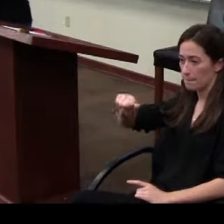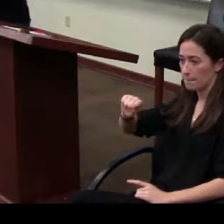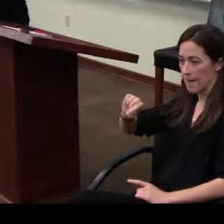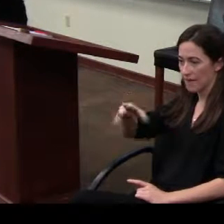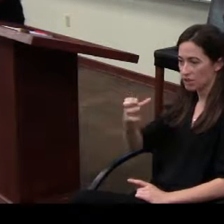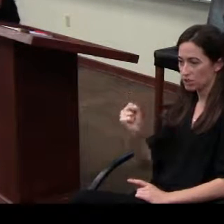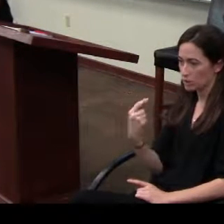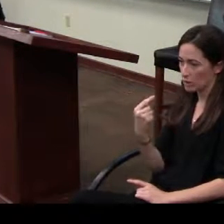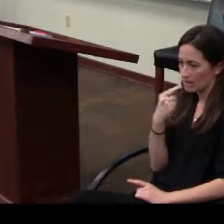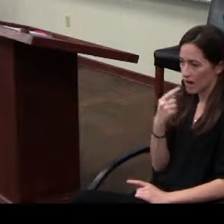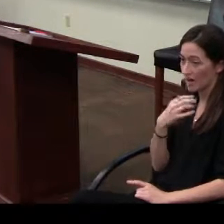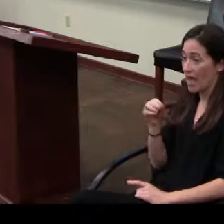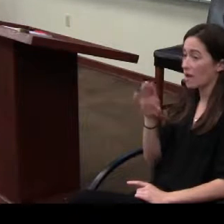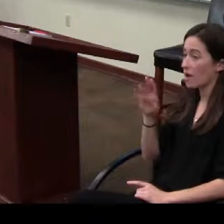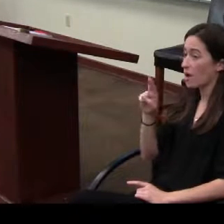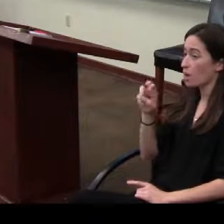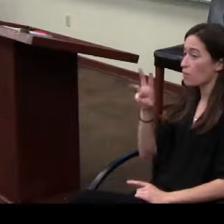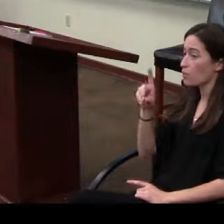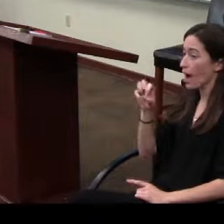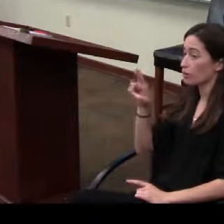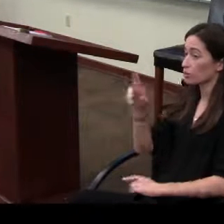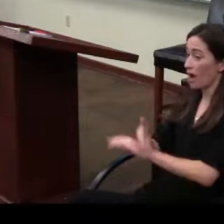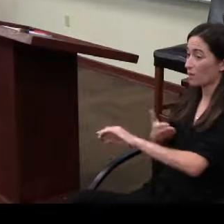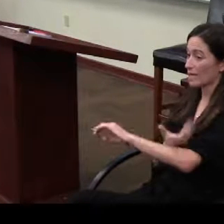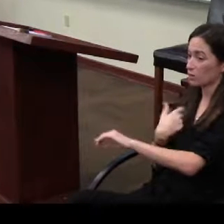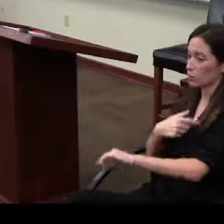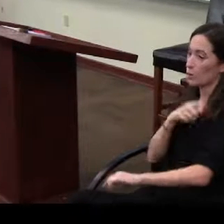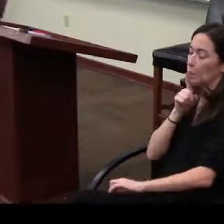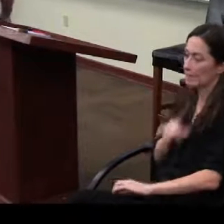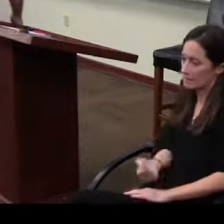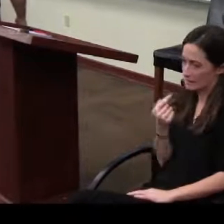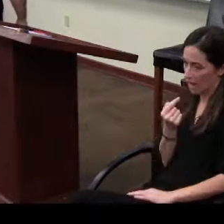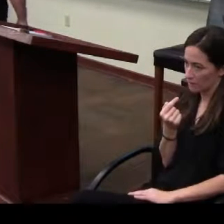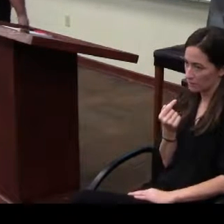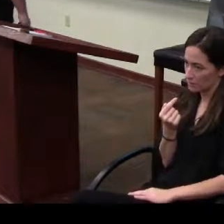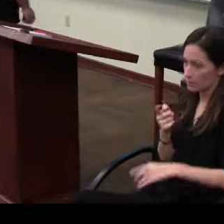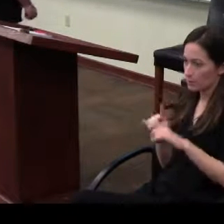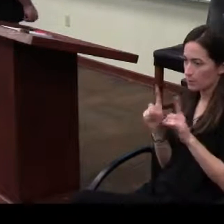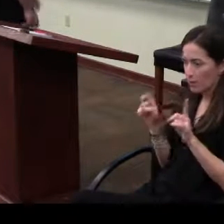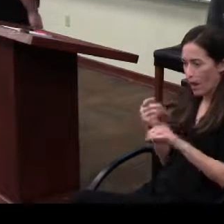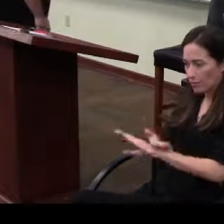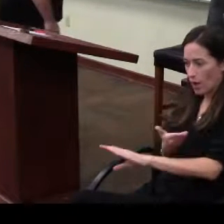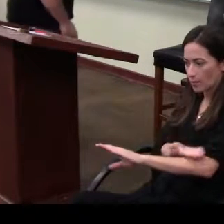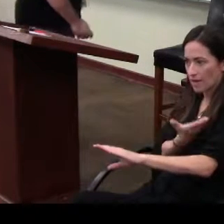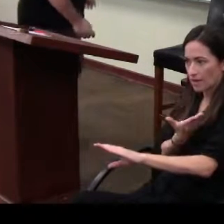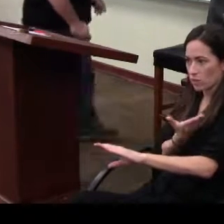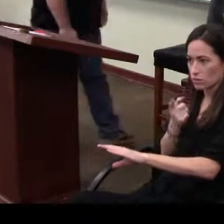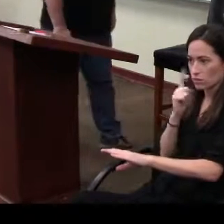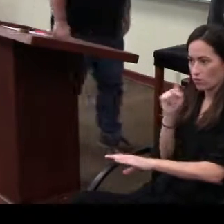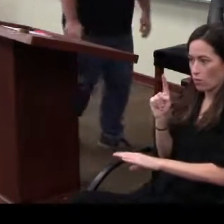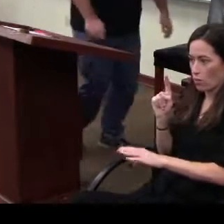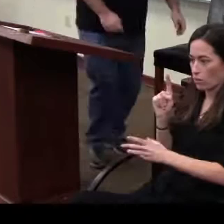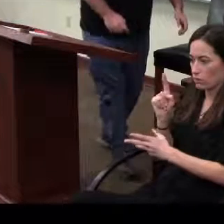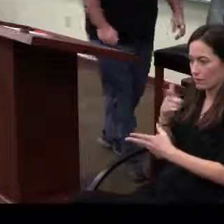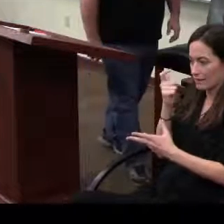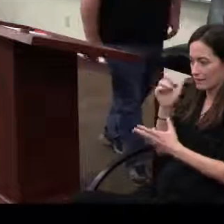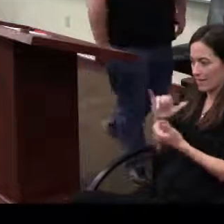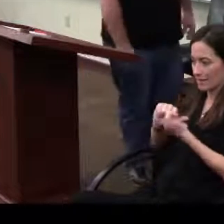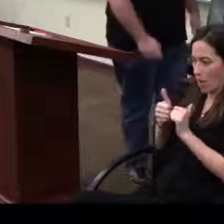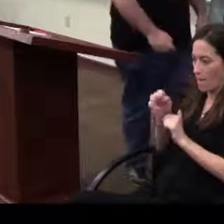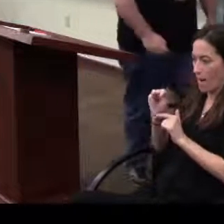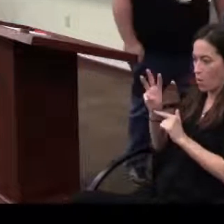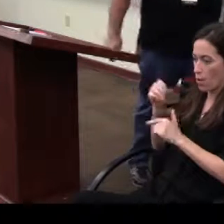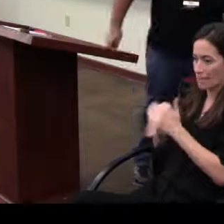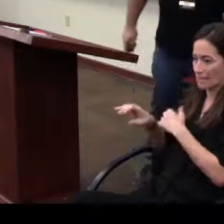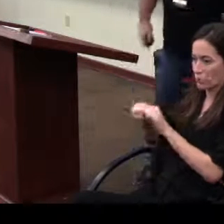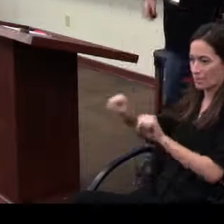Okay, but these are some of the things that are being leveraged to get this malware in the system. Work on that. I know it's not easy, but